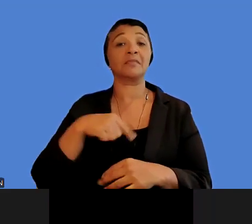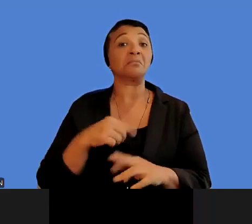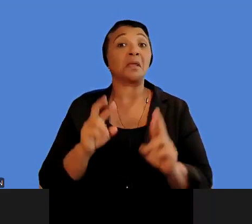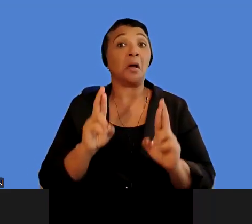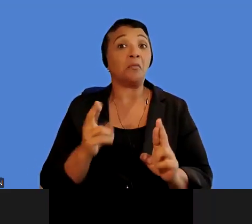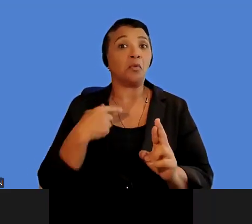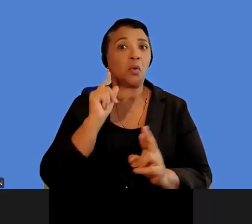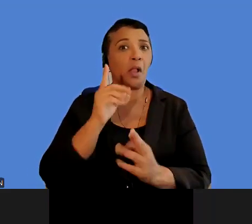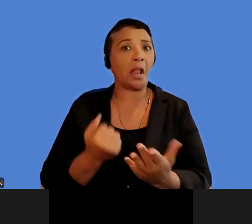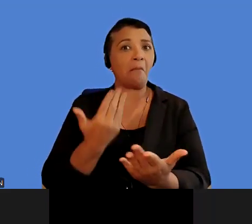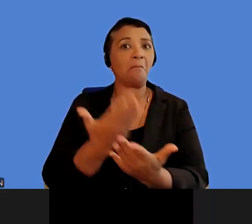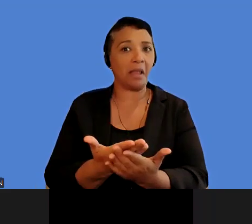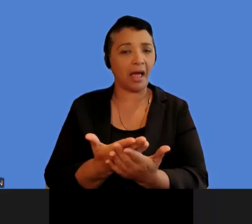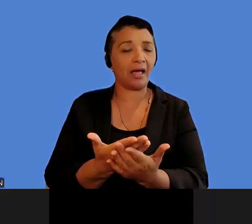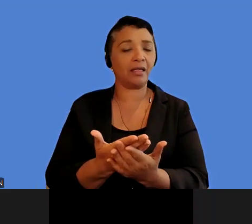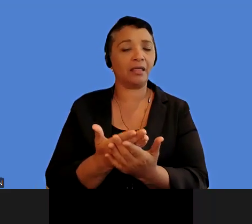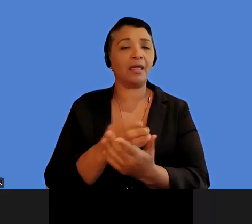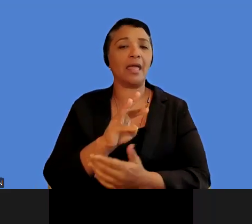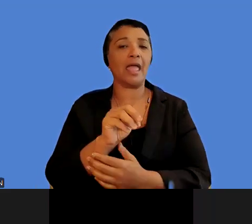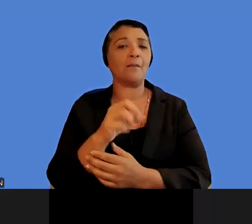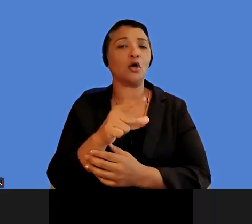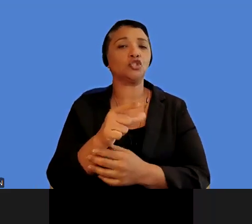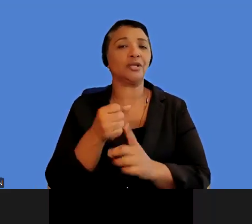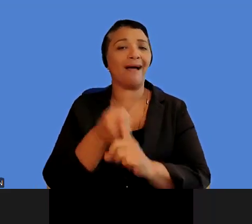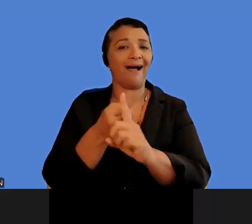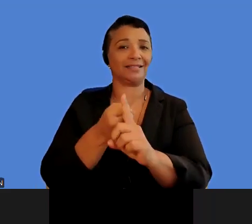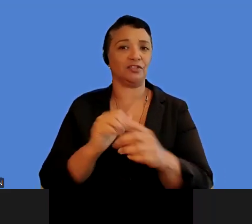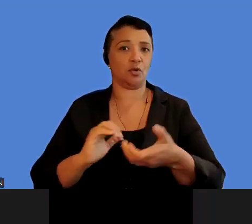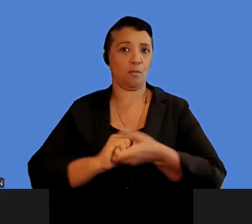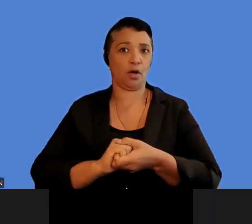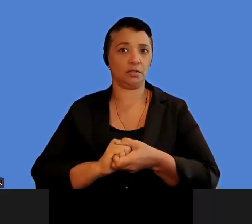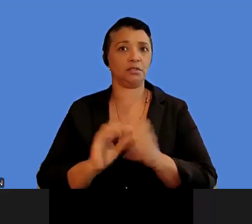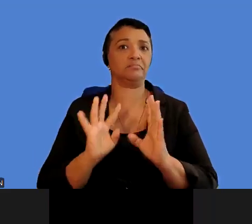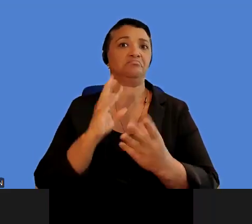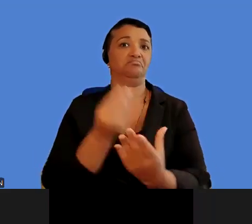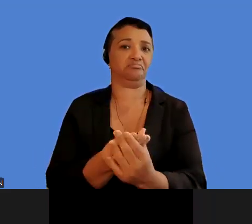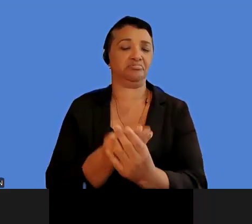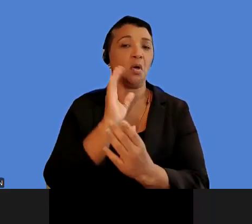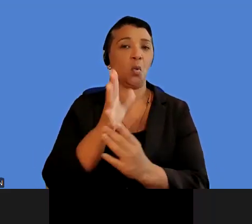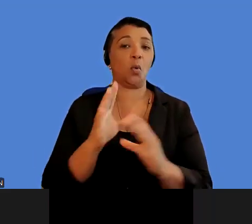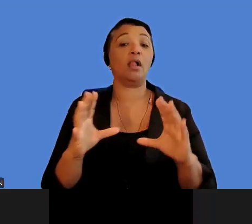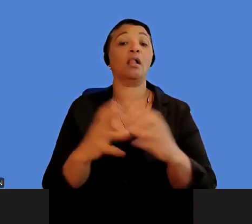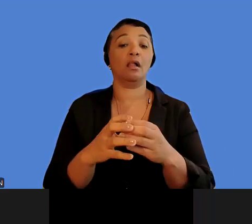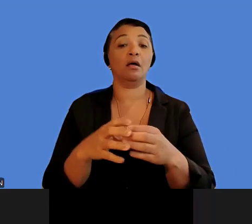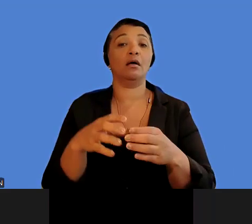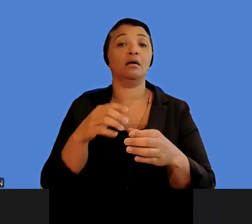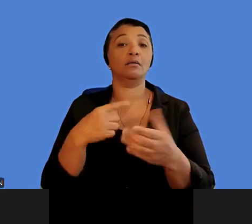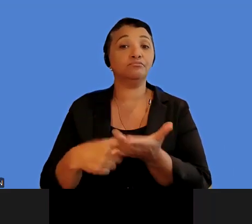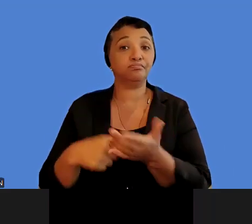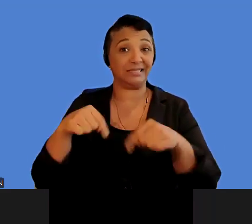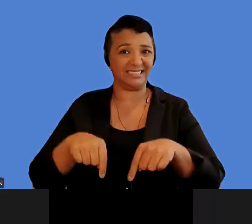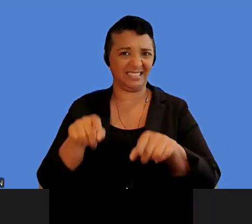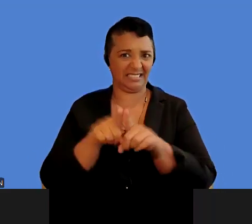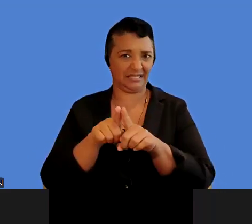space for our Indigenous and minority disability activist partners to discuss some of these key issues that have been already discussed in this